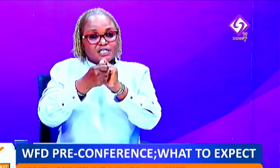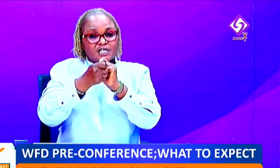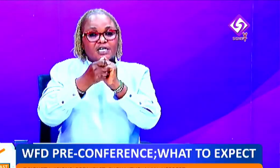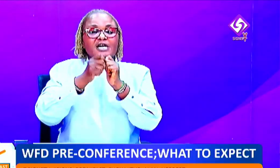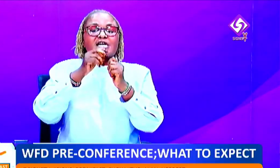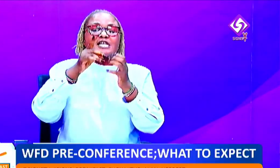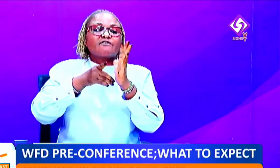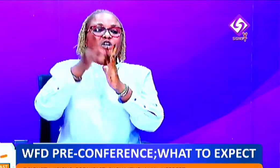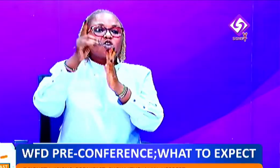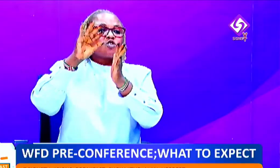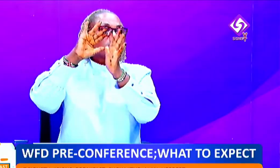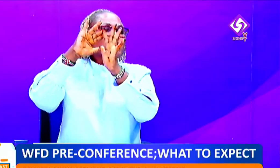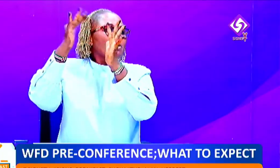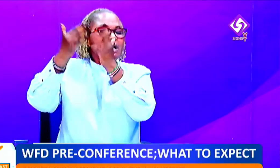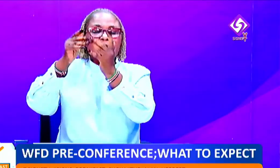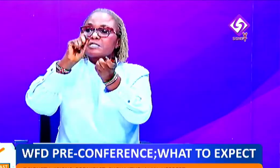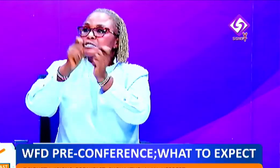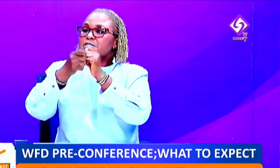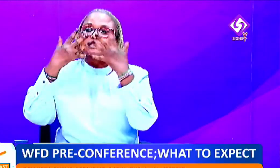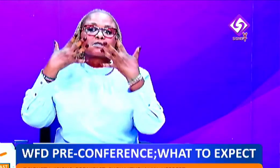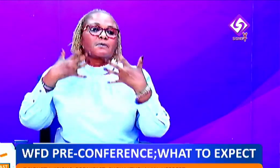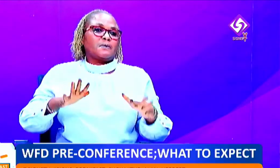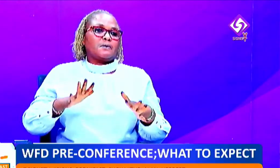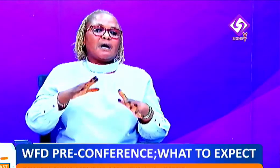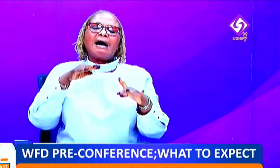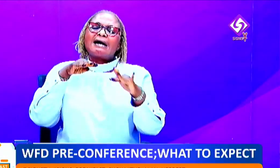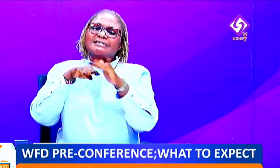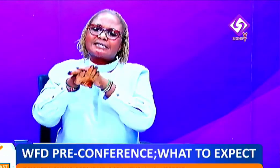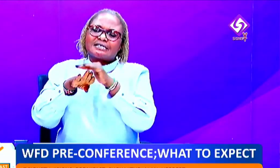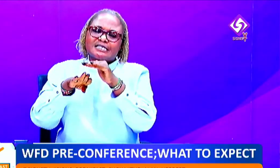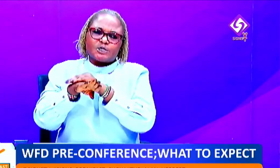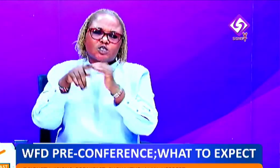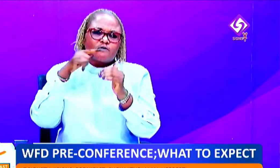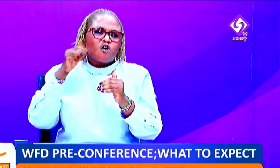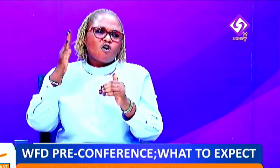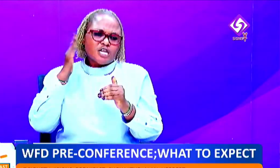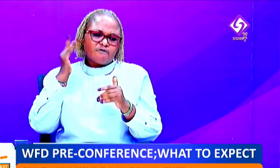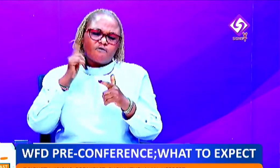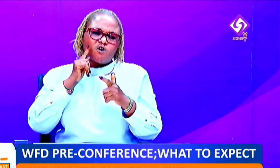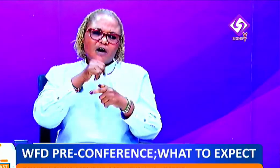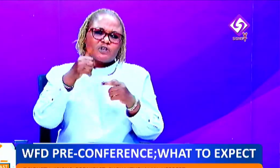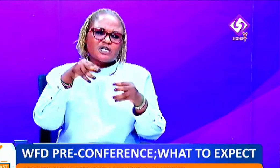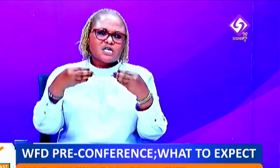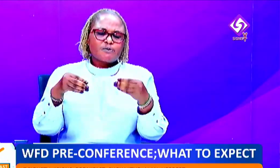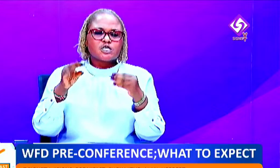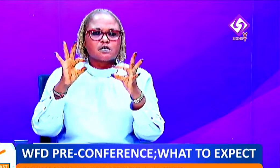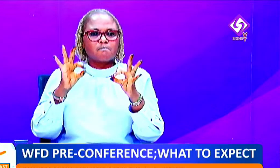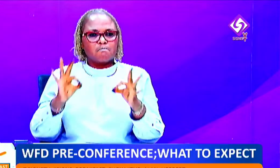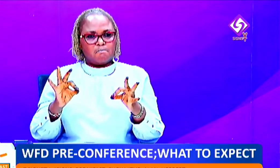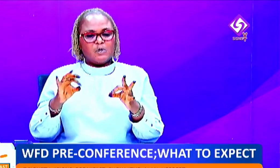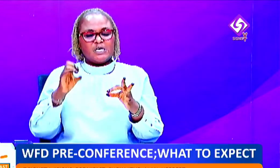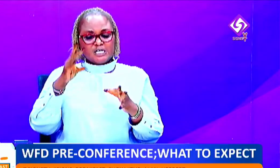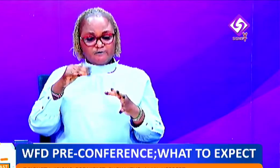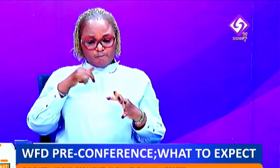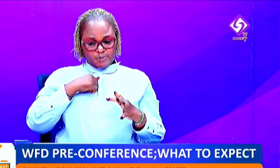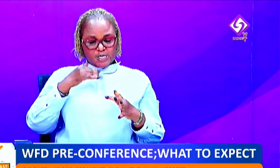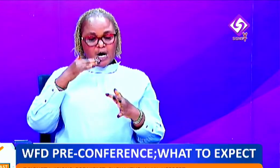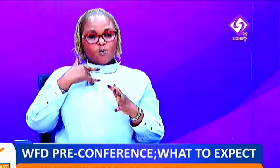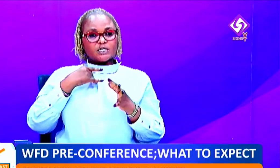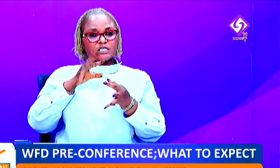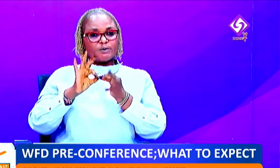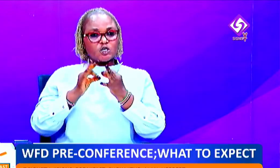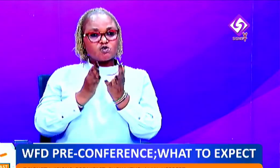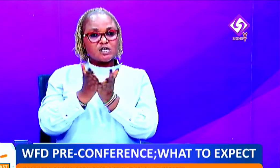currently, the world is changing, we are aware. The developing world has already changed. Yeah. Accessibility for deaf people in the developing world is